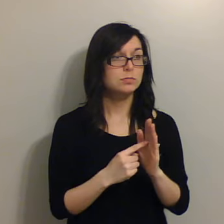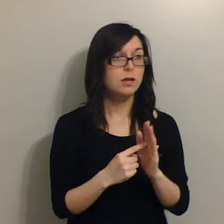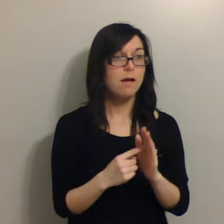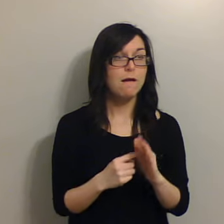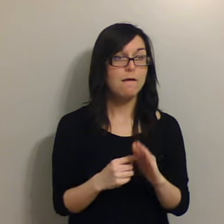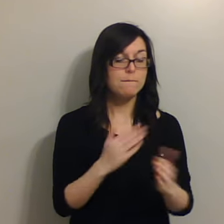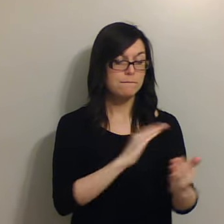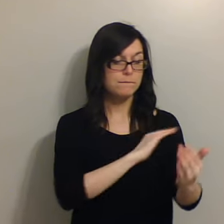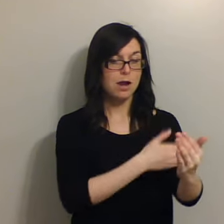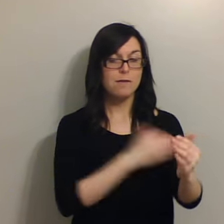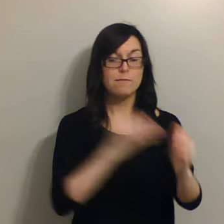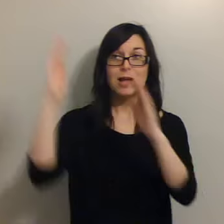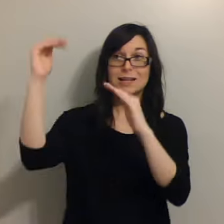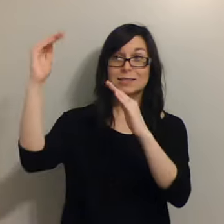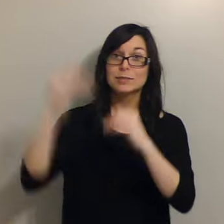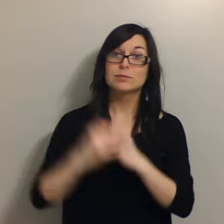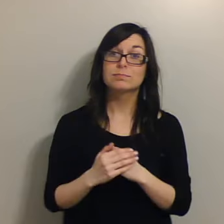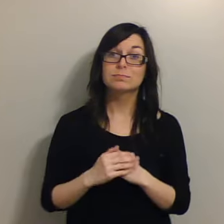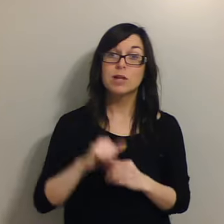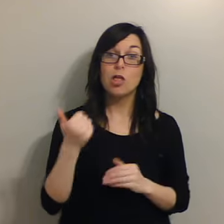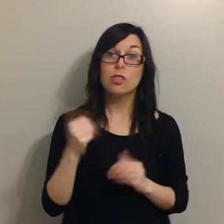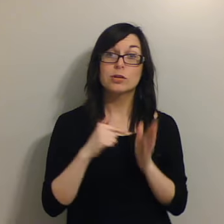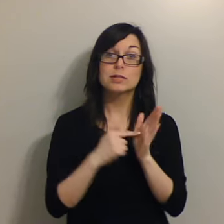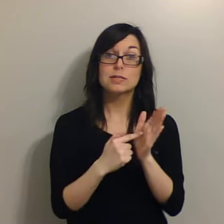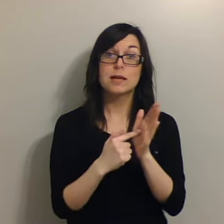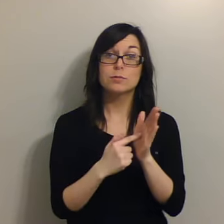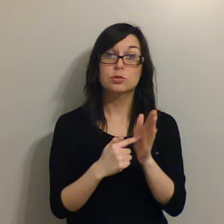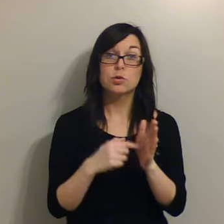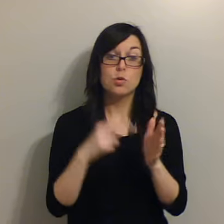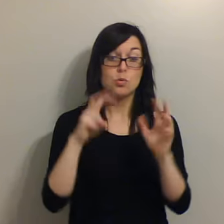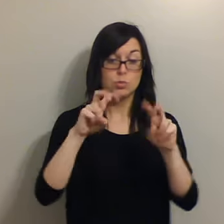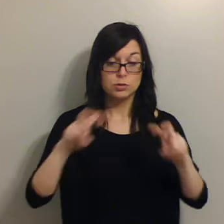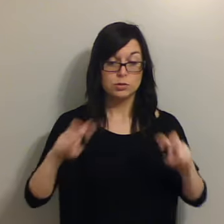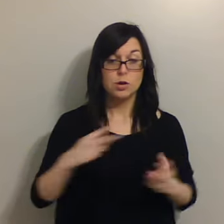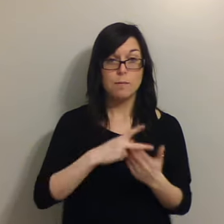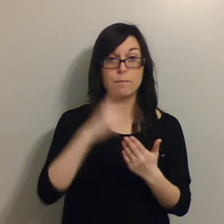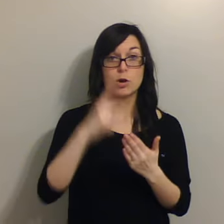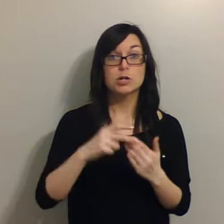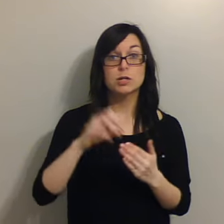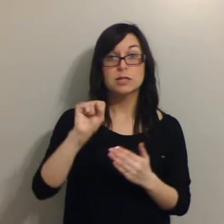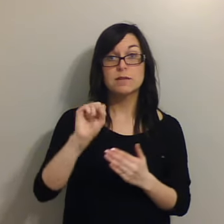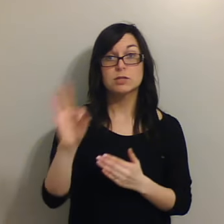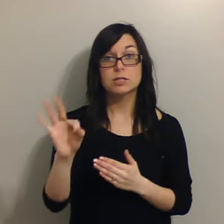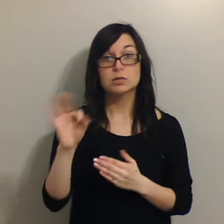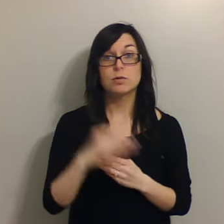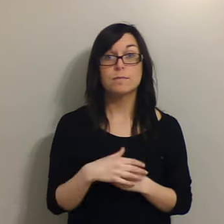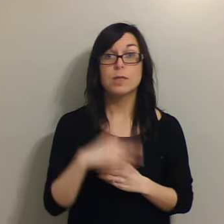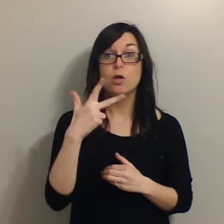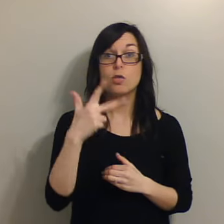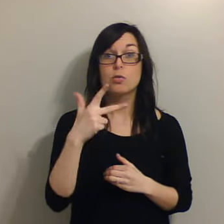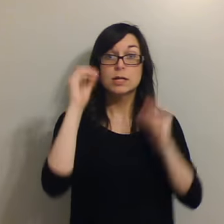the research project that we have in San Francisco. Three teachers have been growing to the principal's office and told.